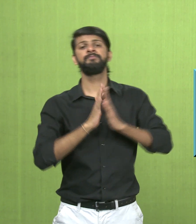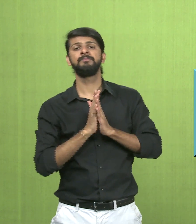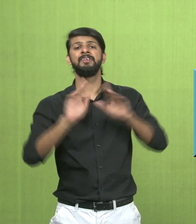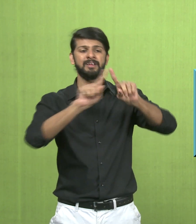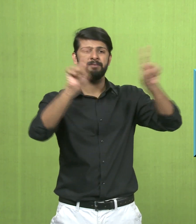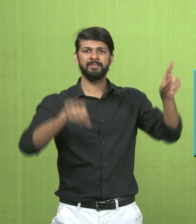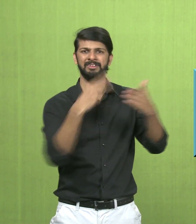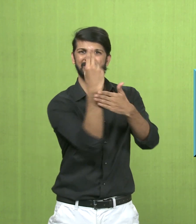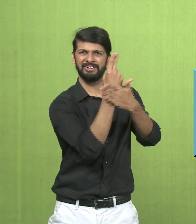surfaces.